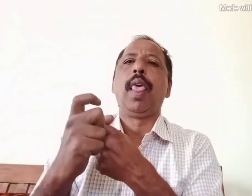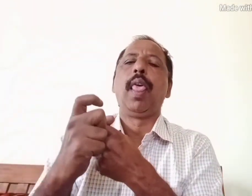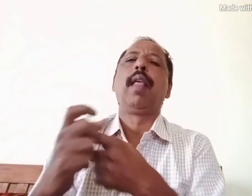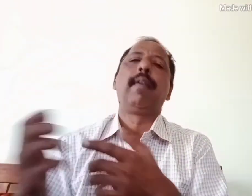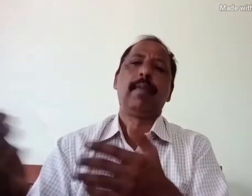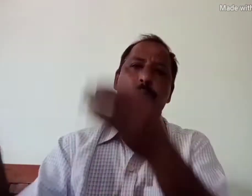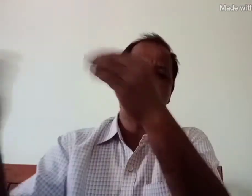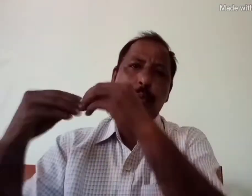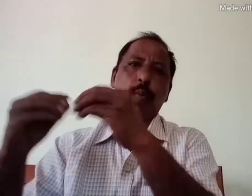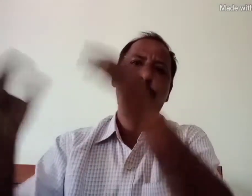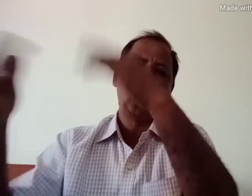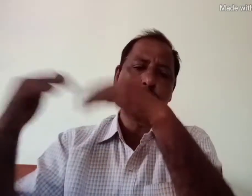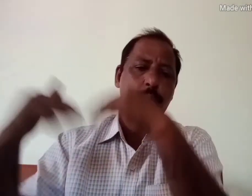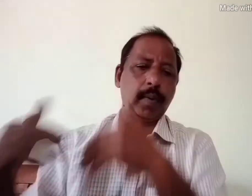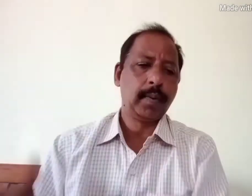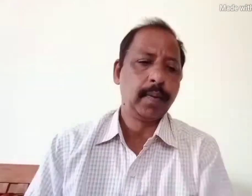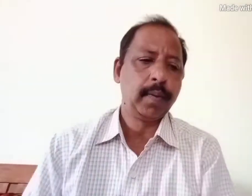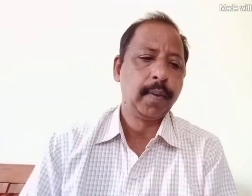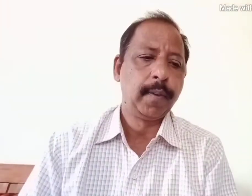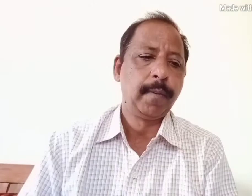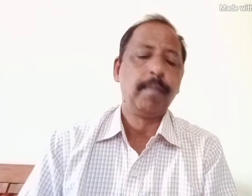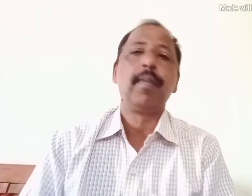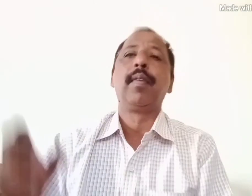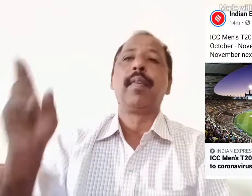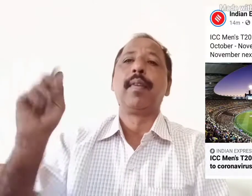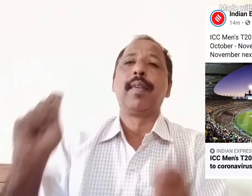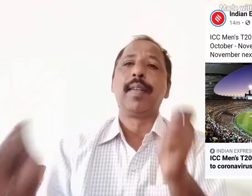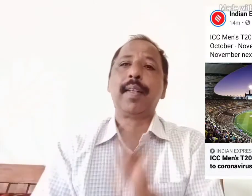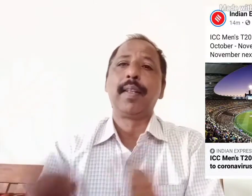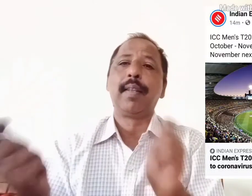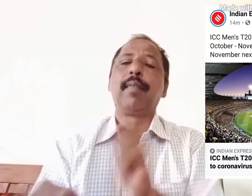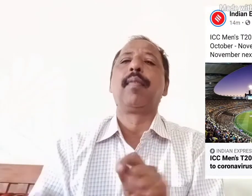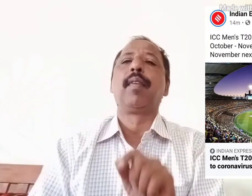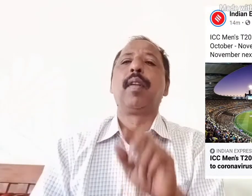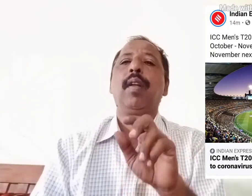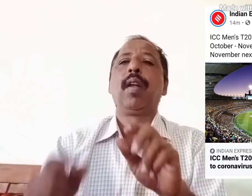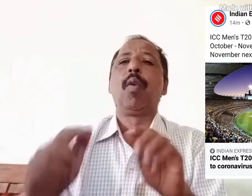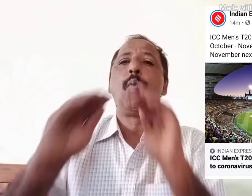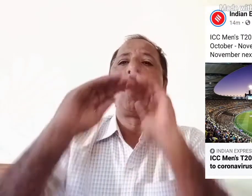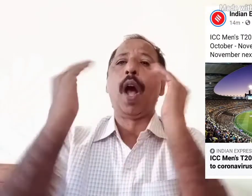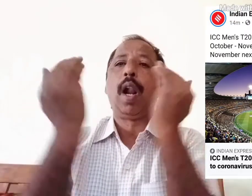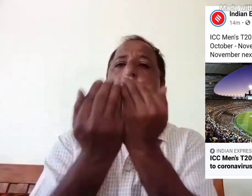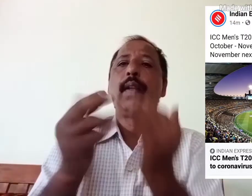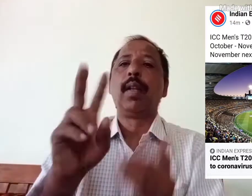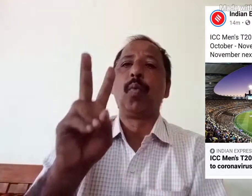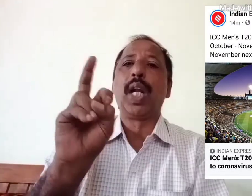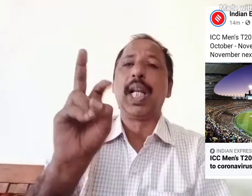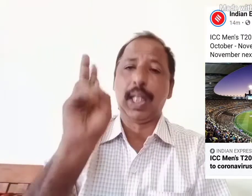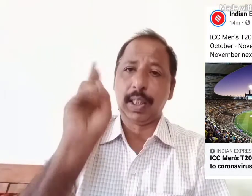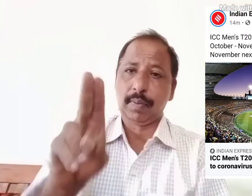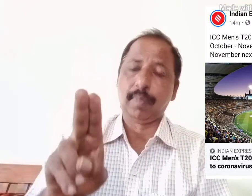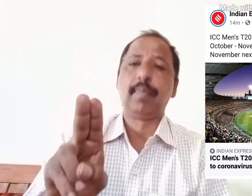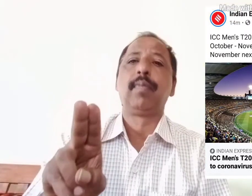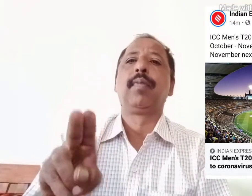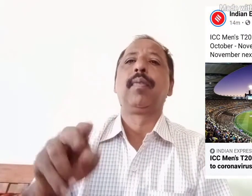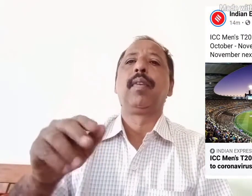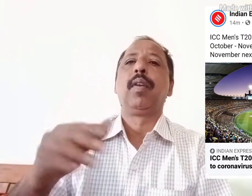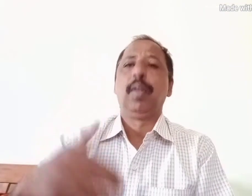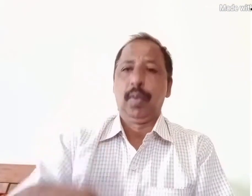Voleebo-saculation, with the Voleebo-saculation Voleebo-saculation and-saculation. That there was one critic